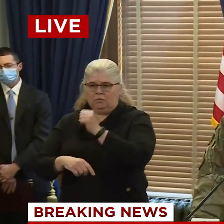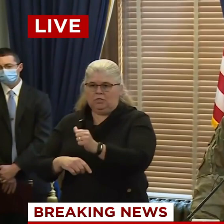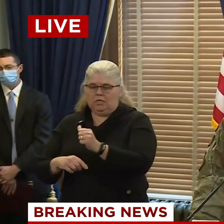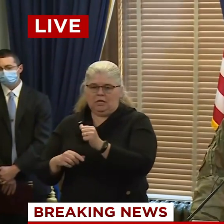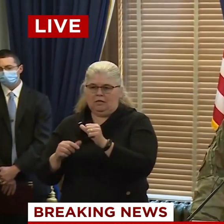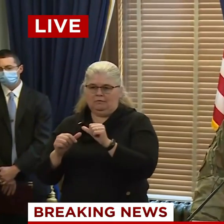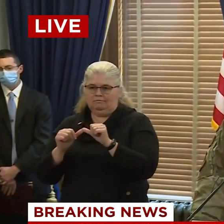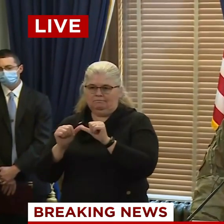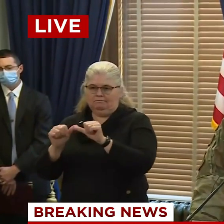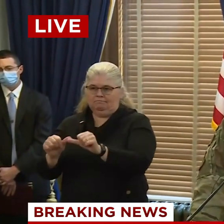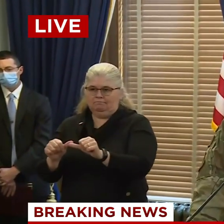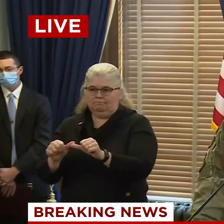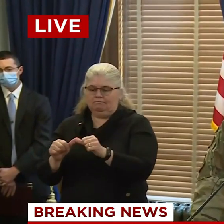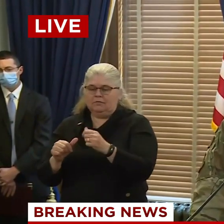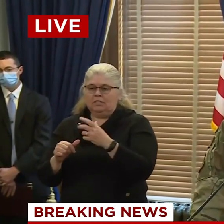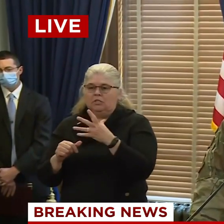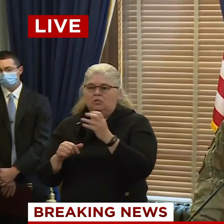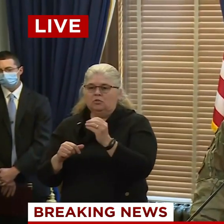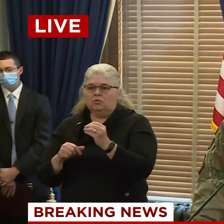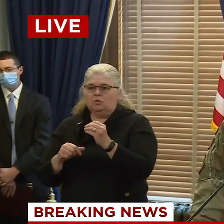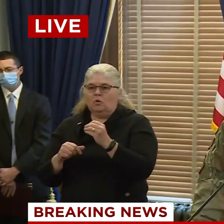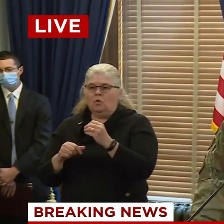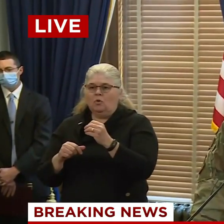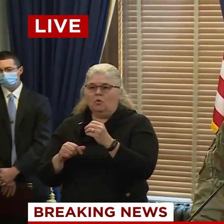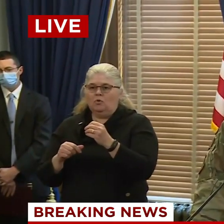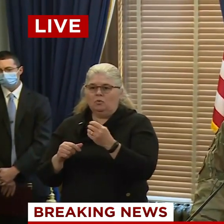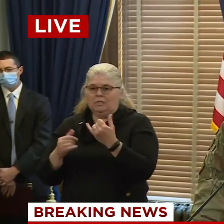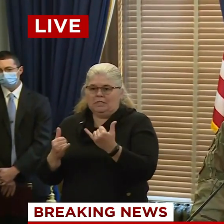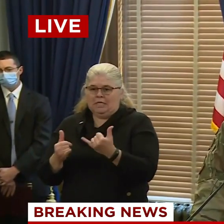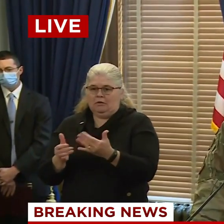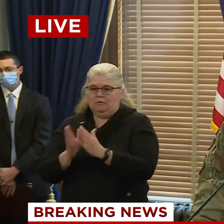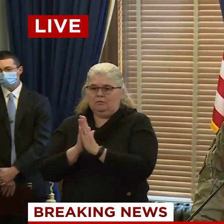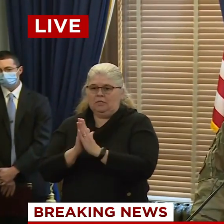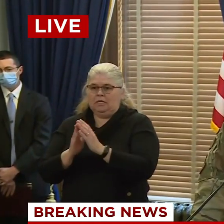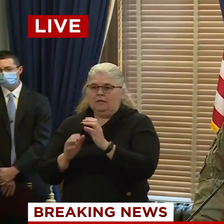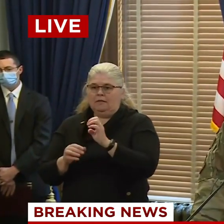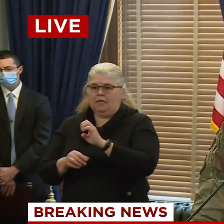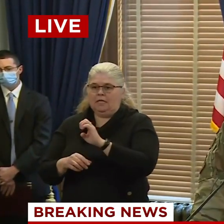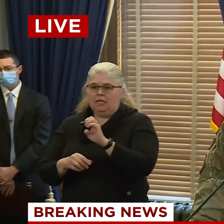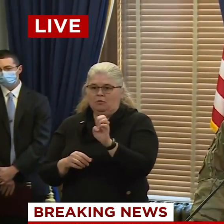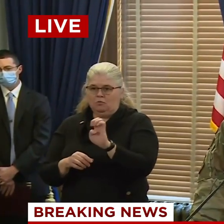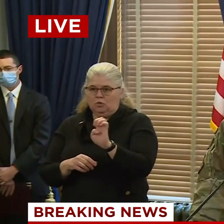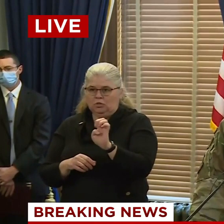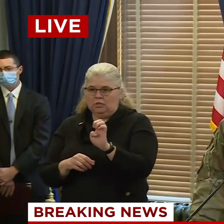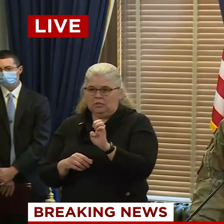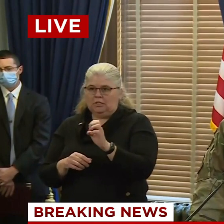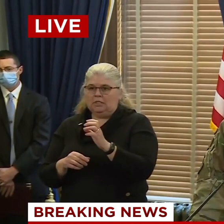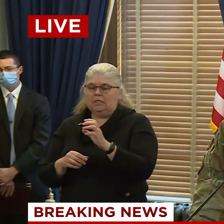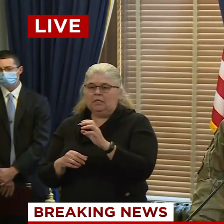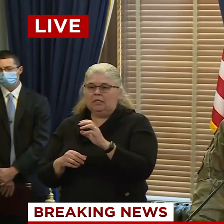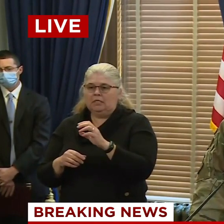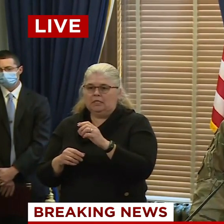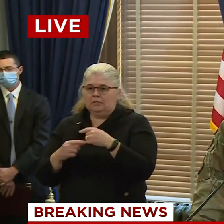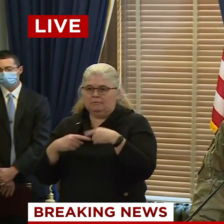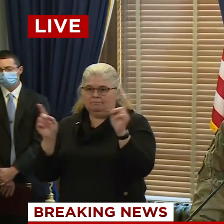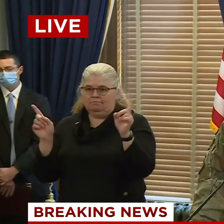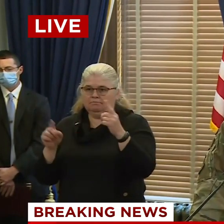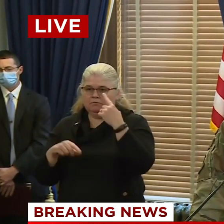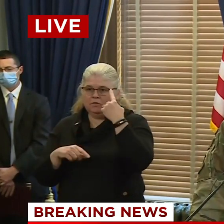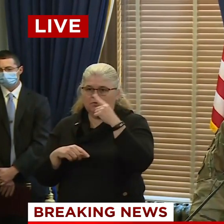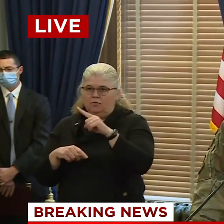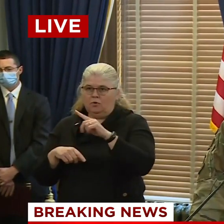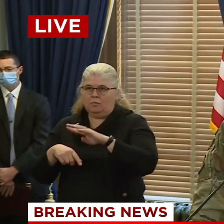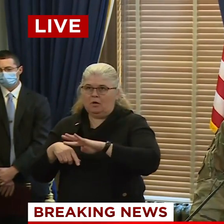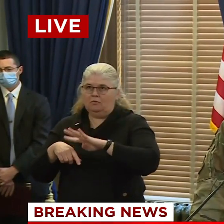well. As such, I requested an emergency declaration from the governor about 4:30 p.m. Approximately